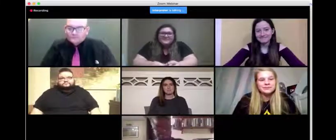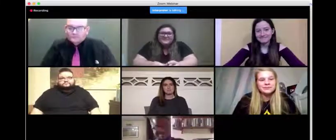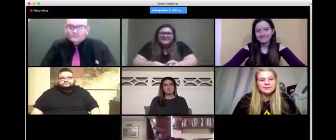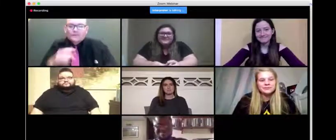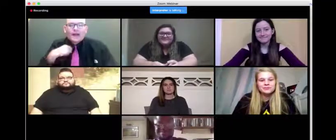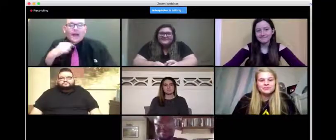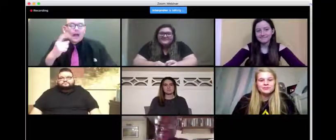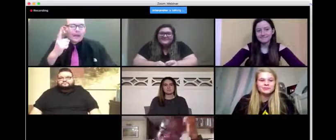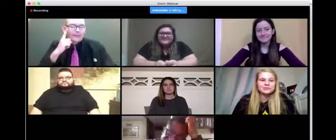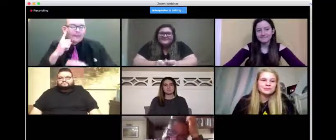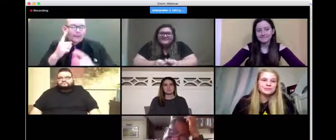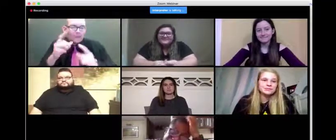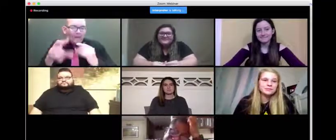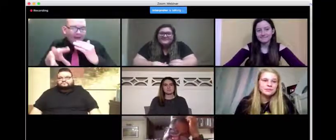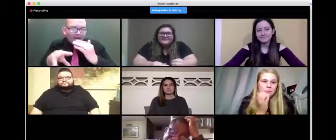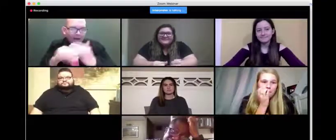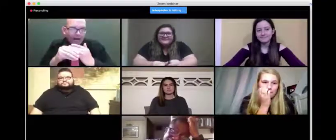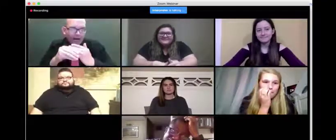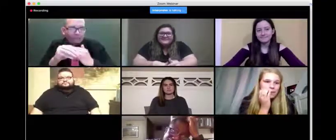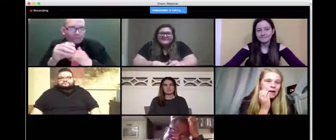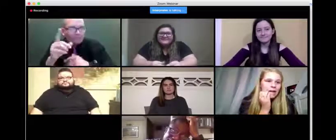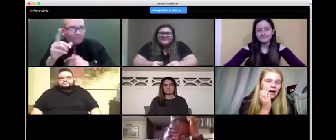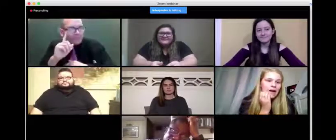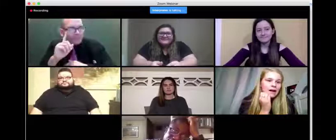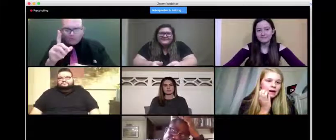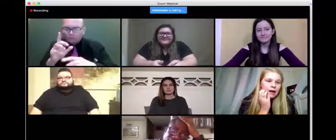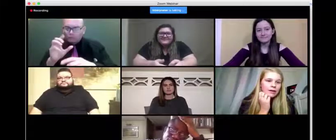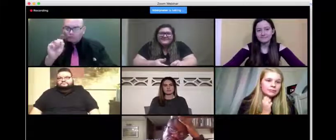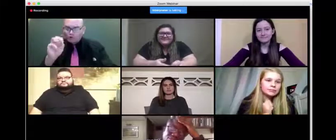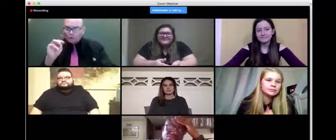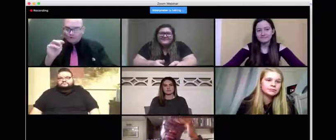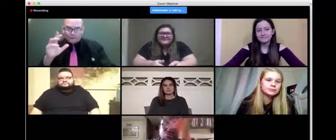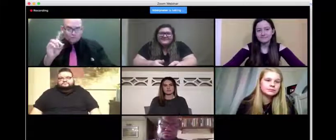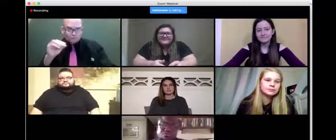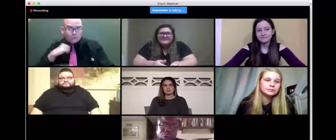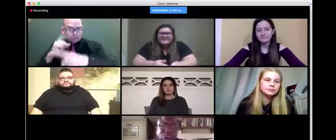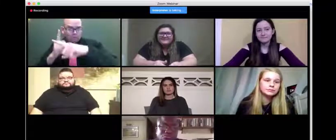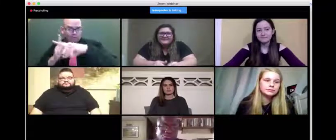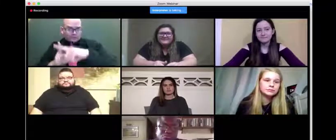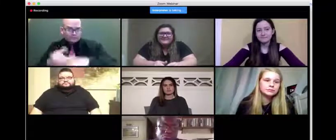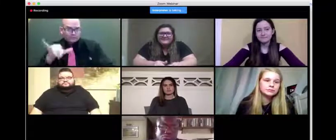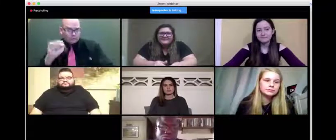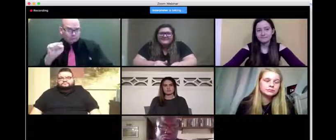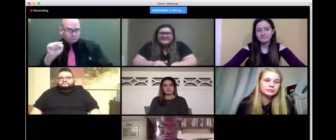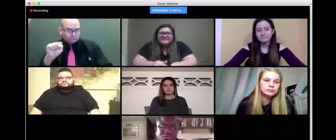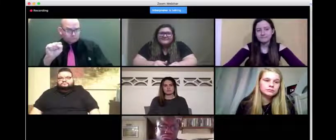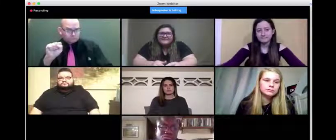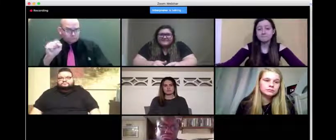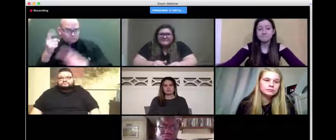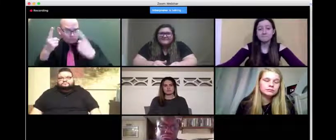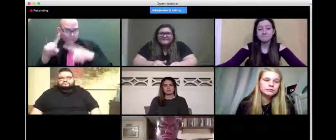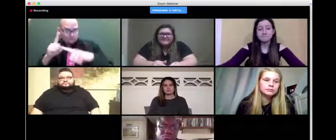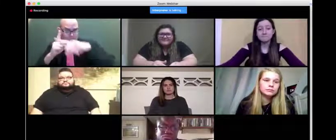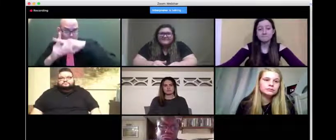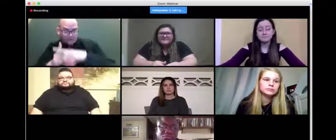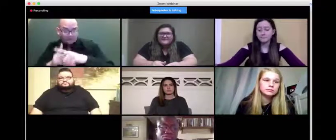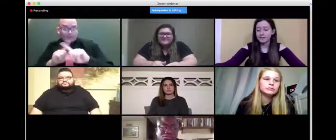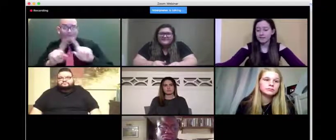social media does have positives. I agree it has positives, but for the deaf community, do they feel like social media